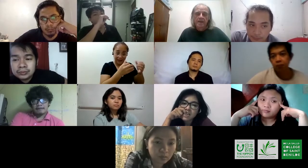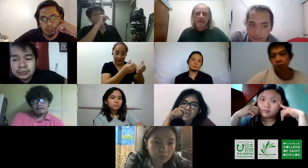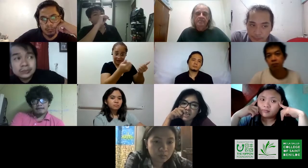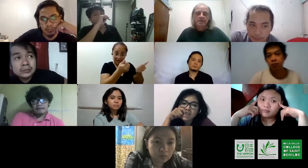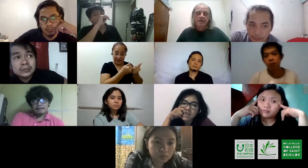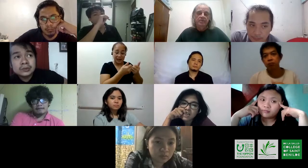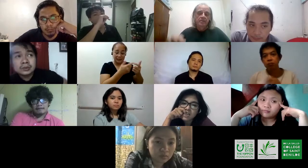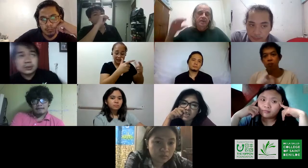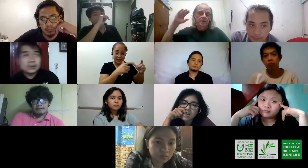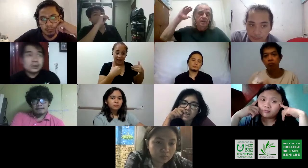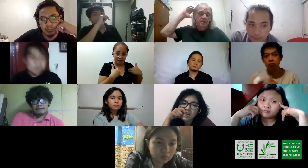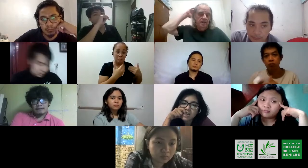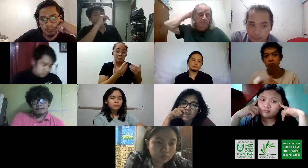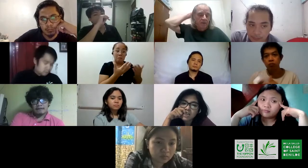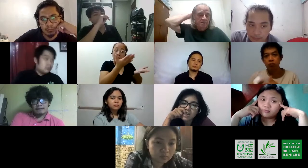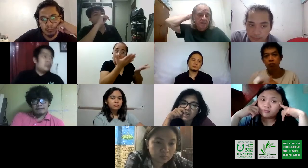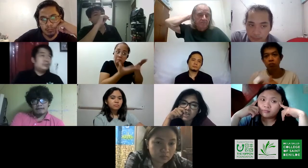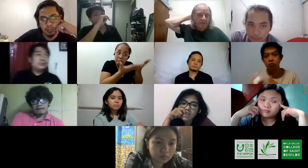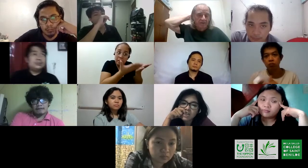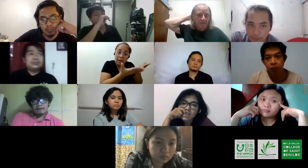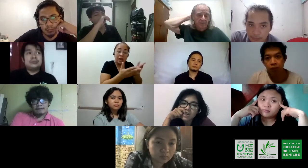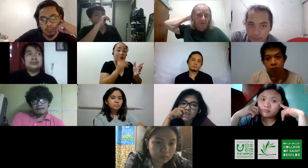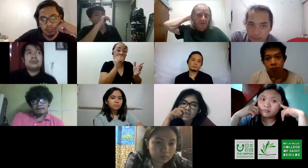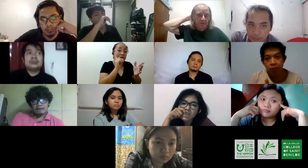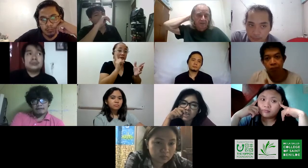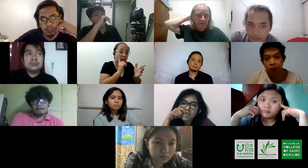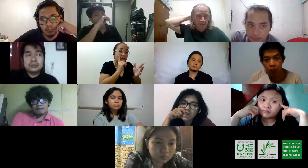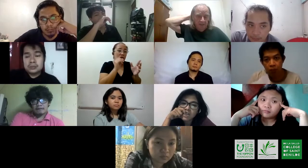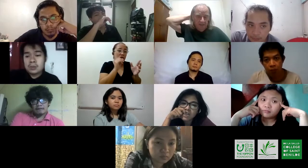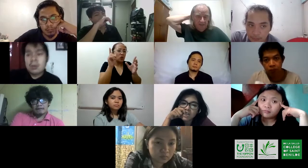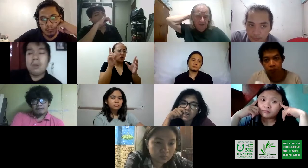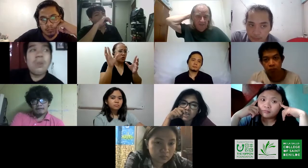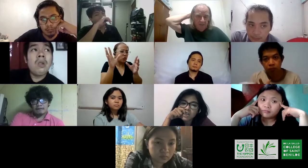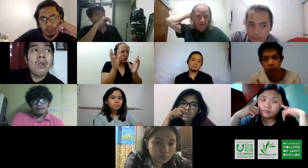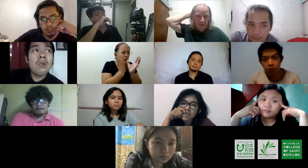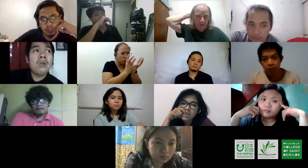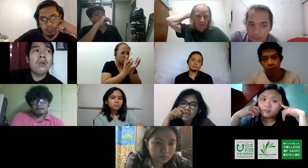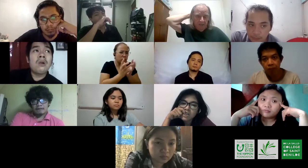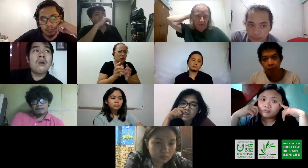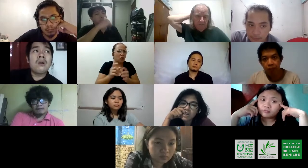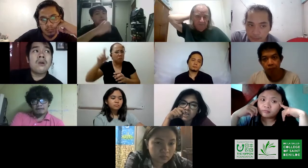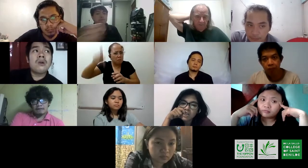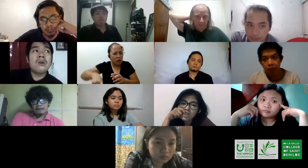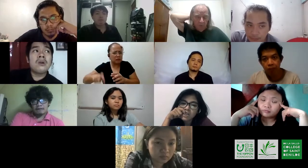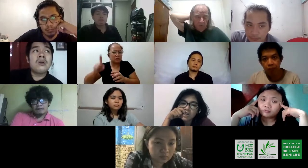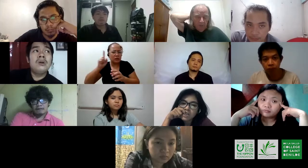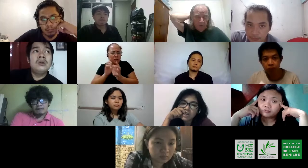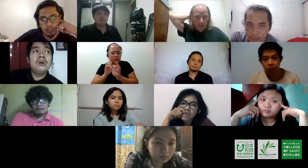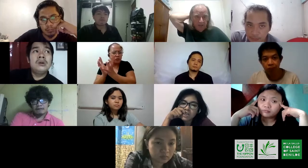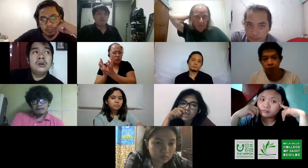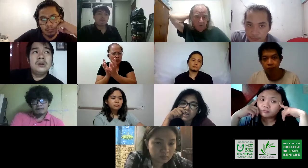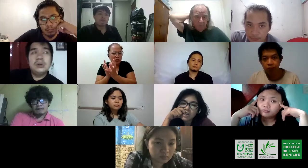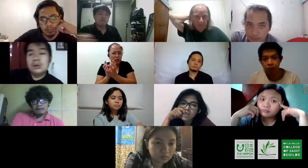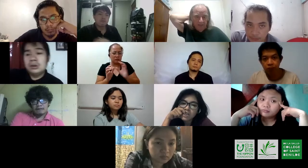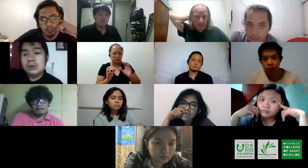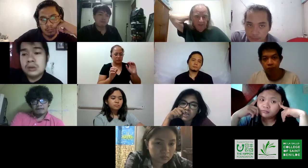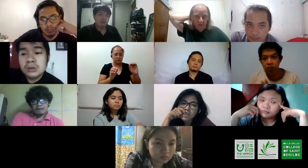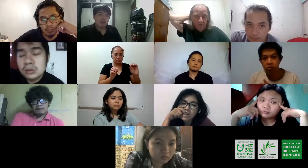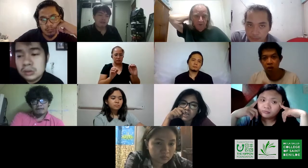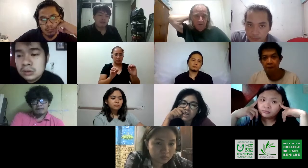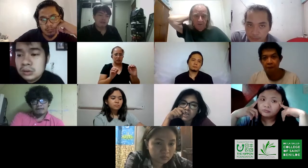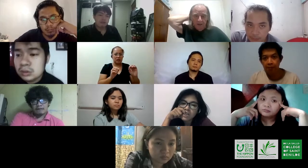it may have a deaf community, it must have a deaf community, neither A or D, neither A nor